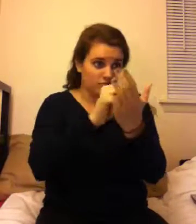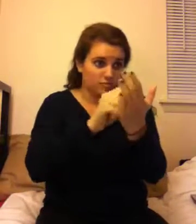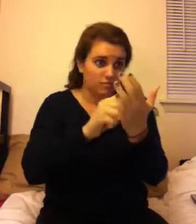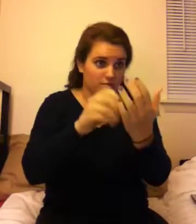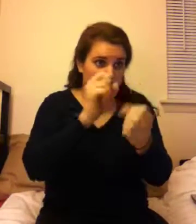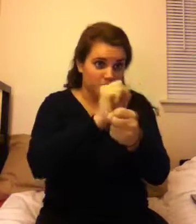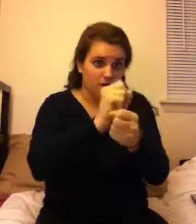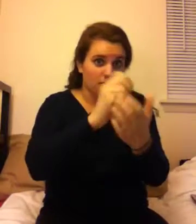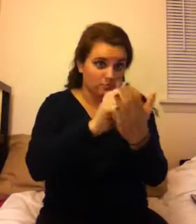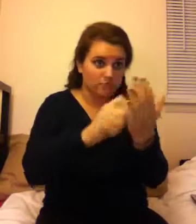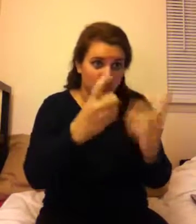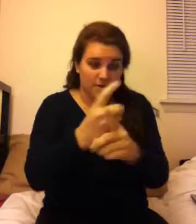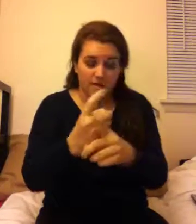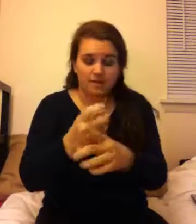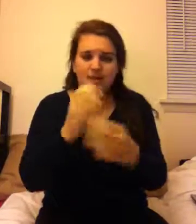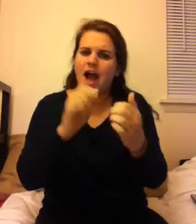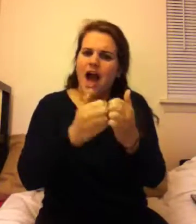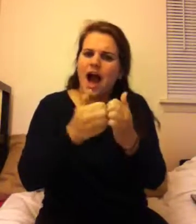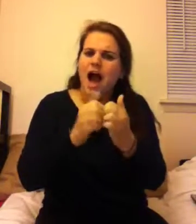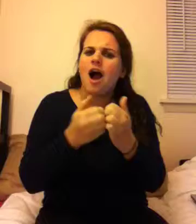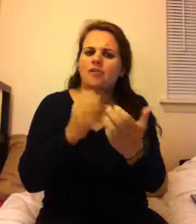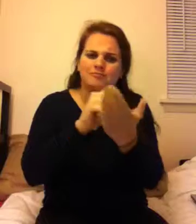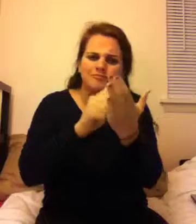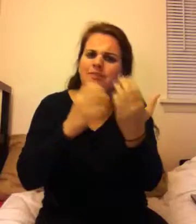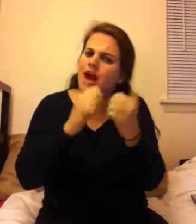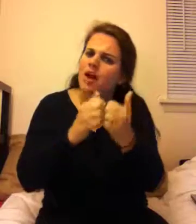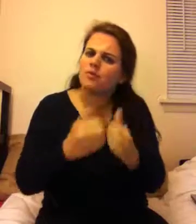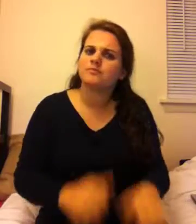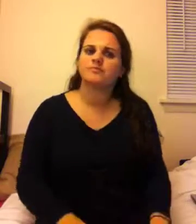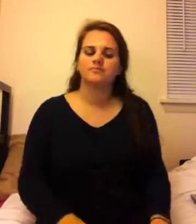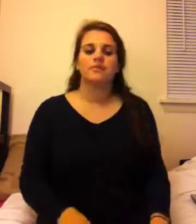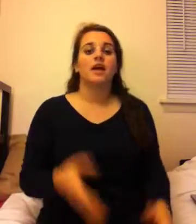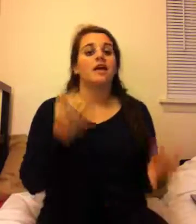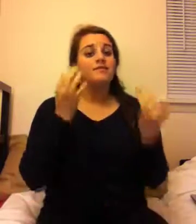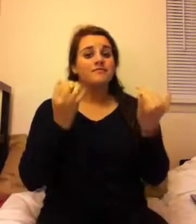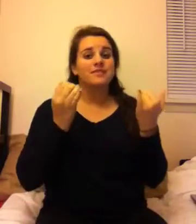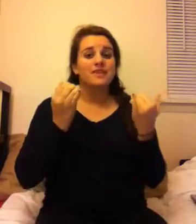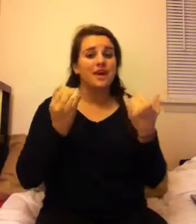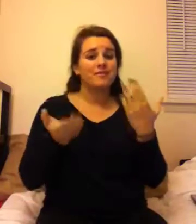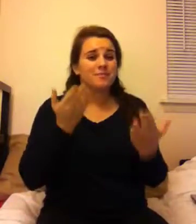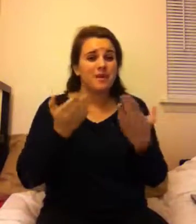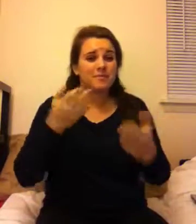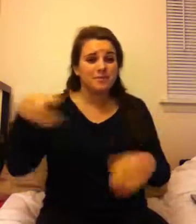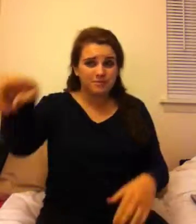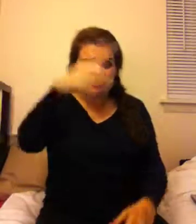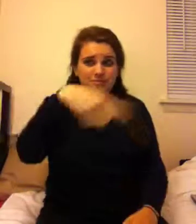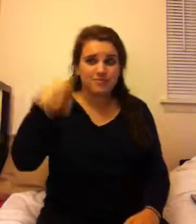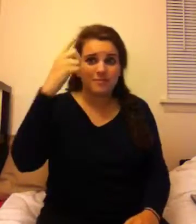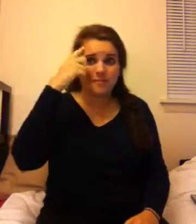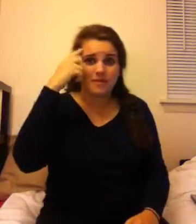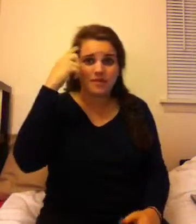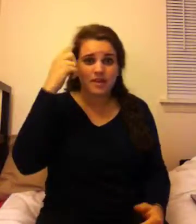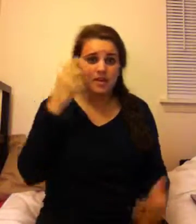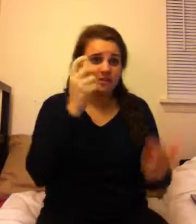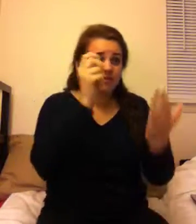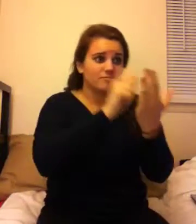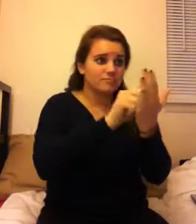the deaf would be no different, or for anybody else actually, is no different than taking notes for